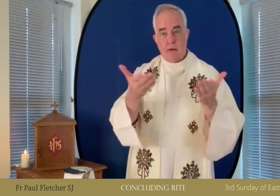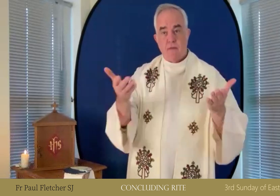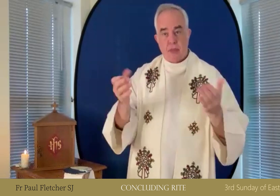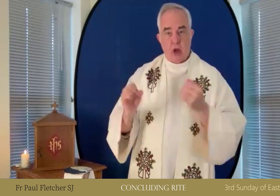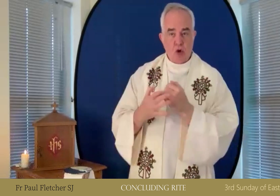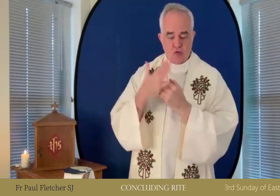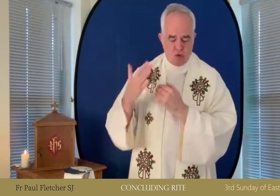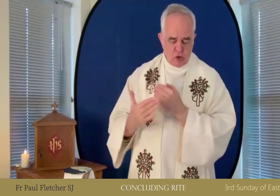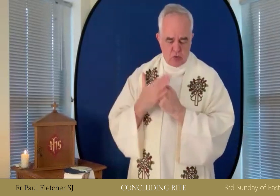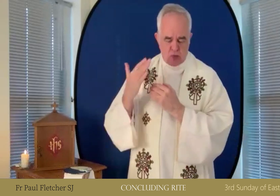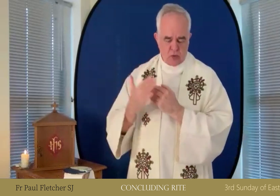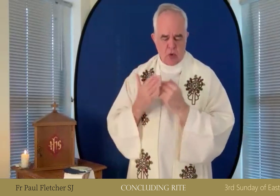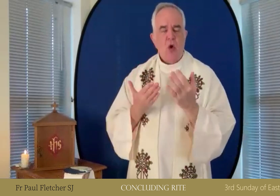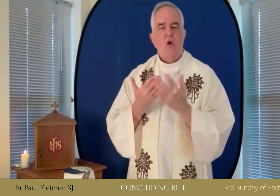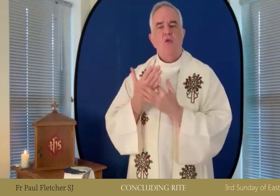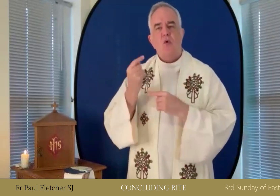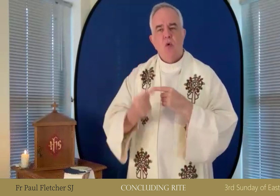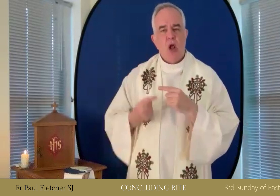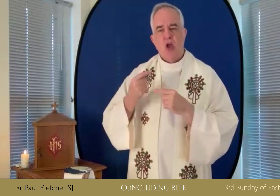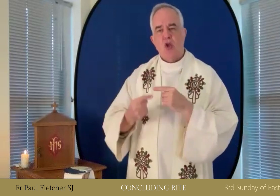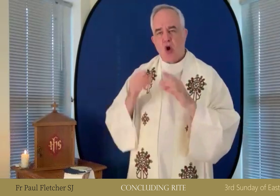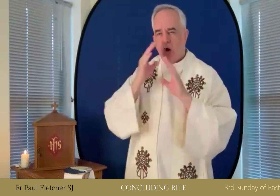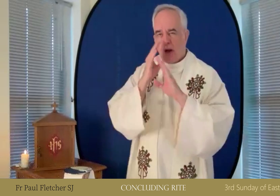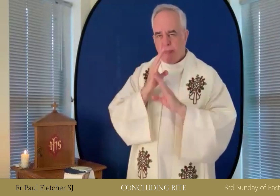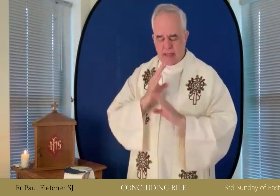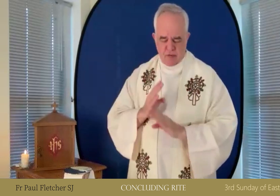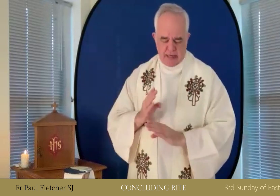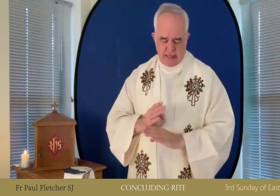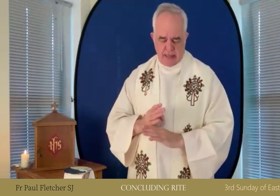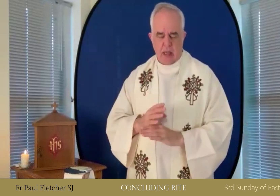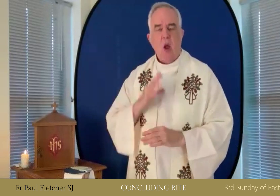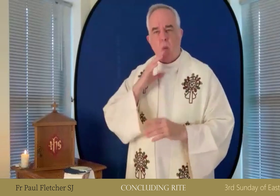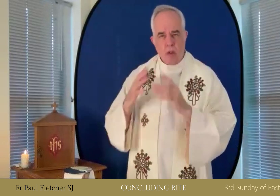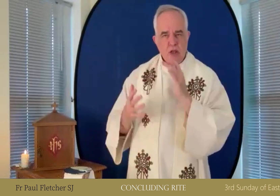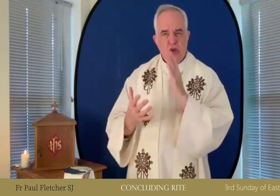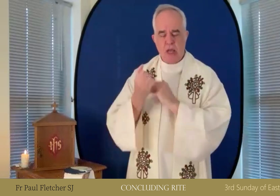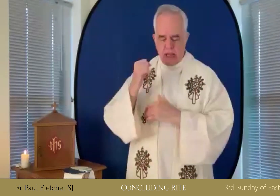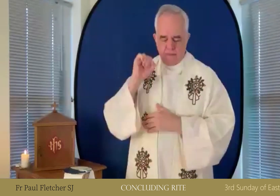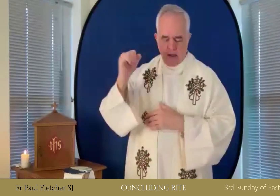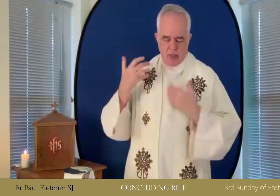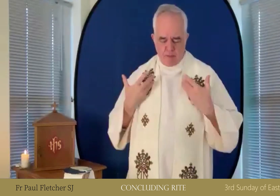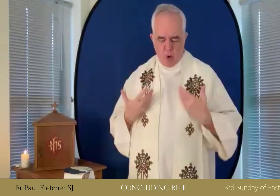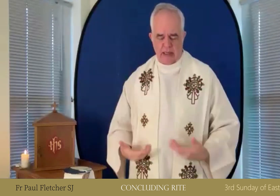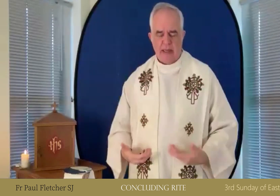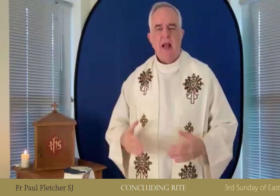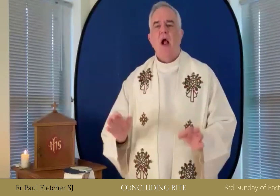for those we need who, because of mysteries, will achieve in their body